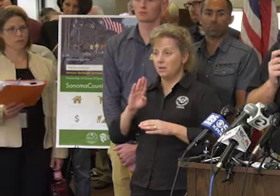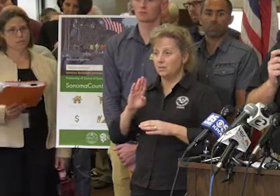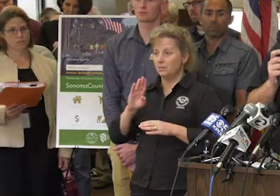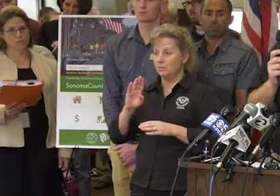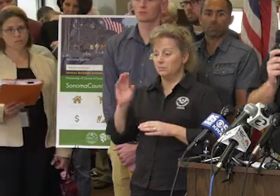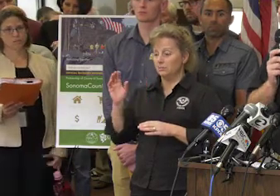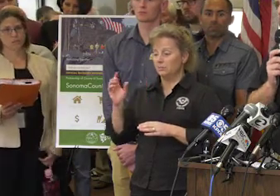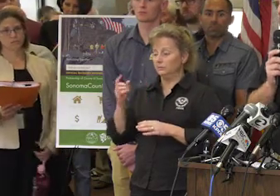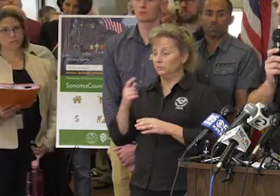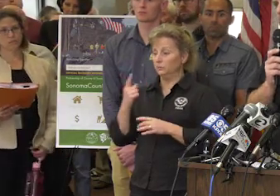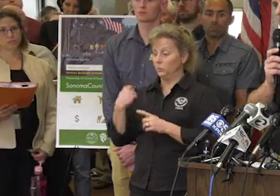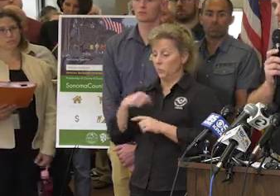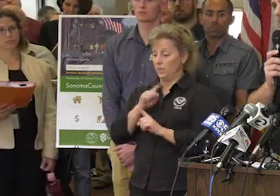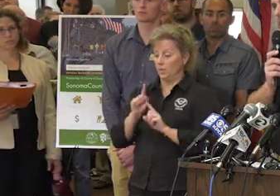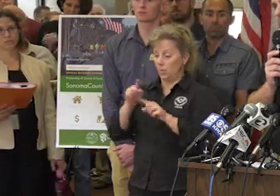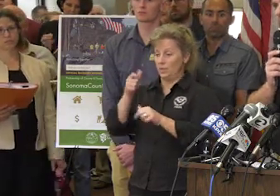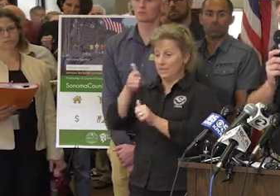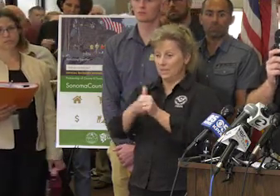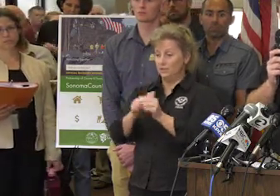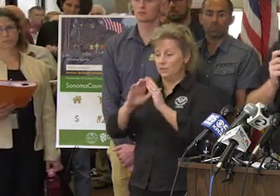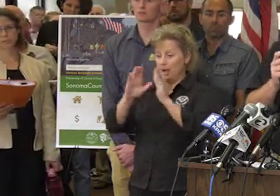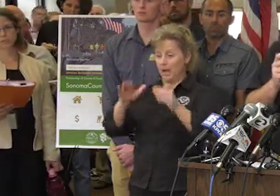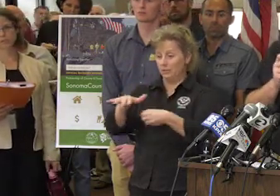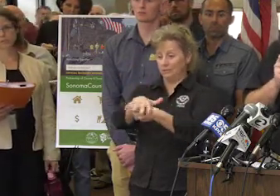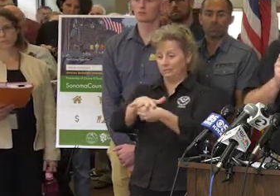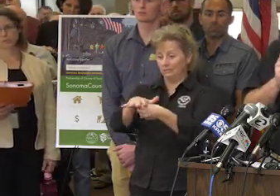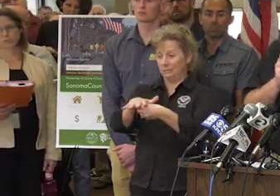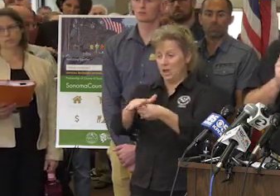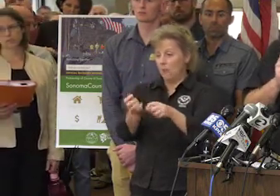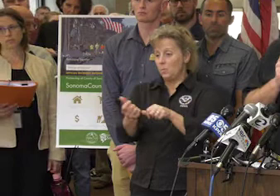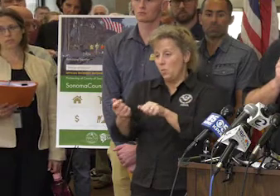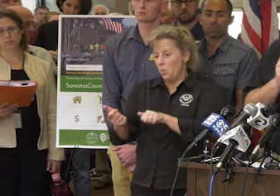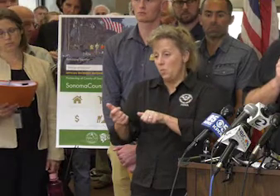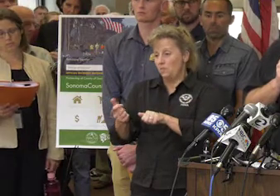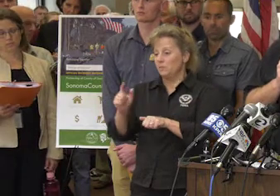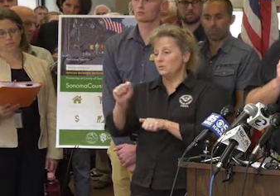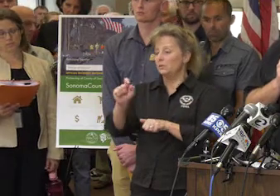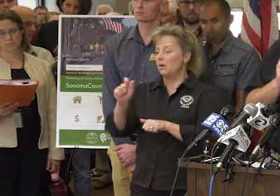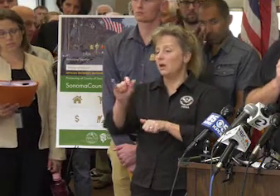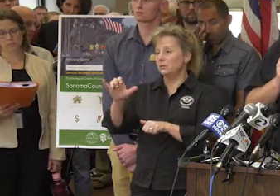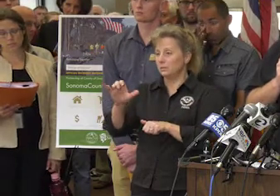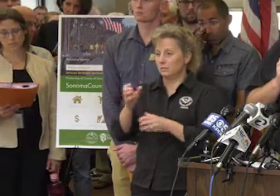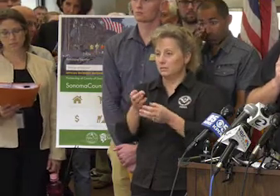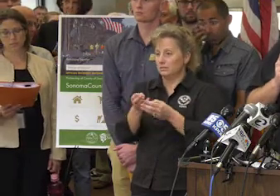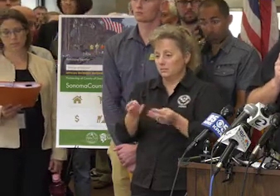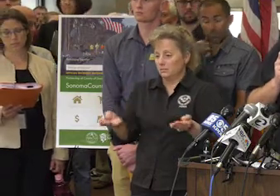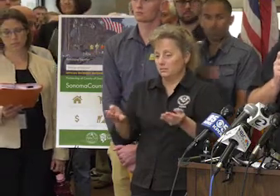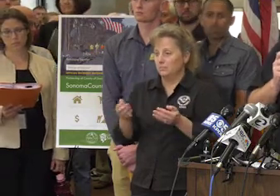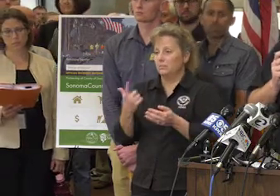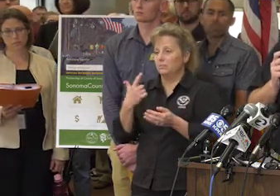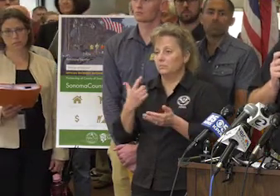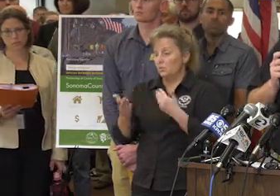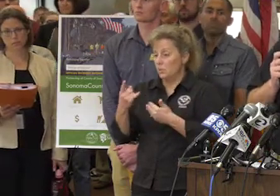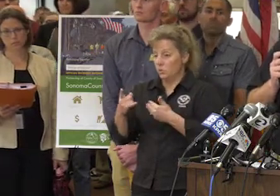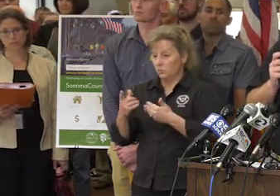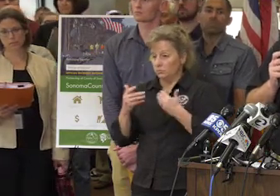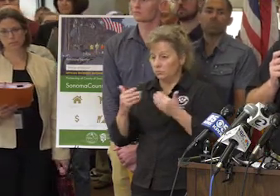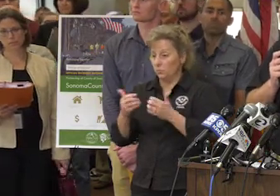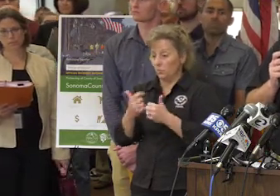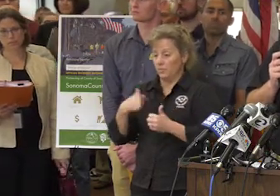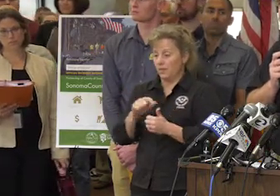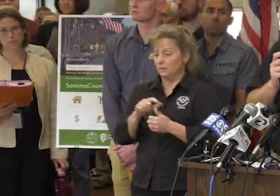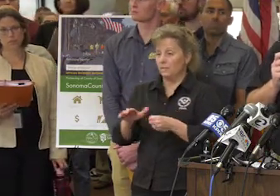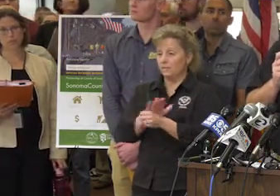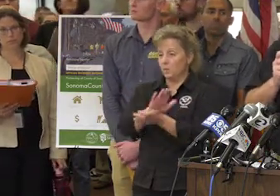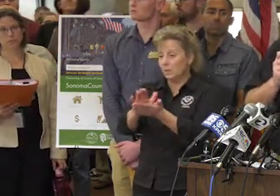we go into each and every home site and remove those toxic materials. So regardless of whether you'll be moving forward with us in a